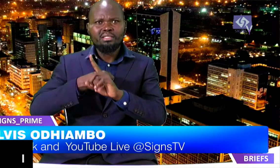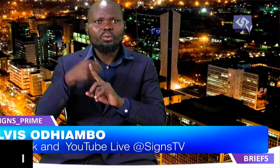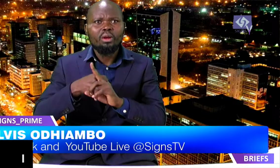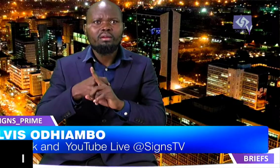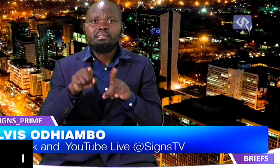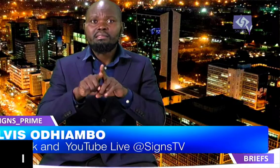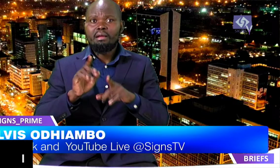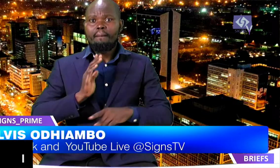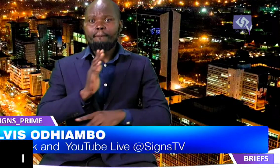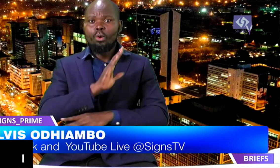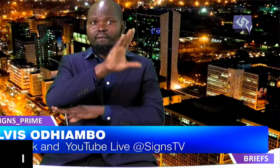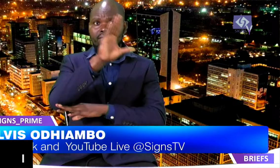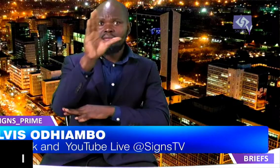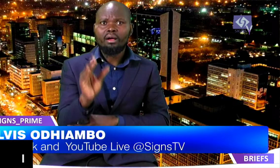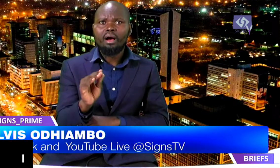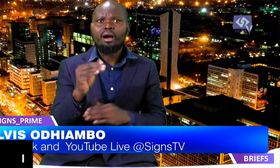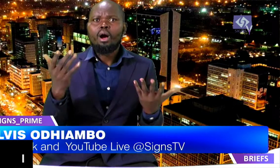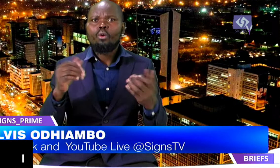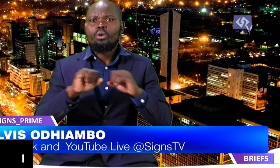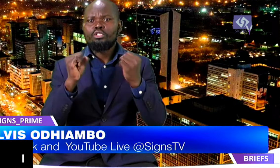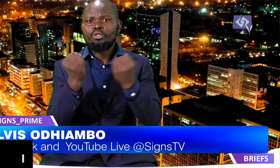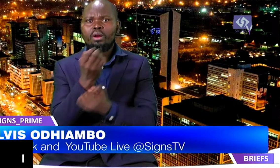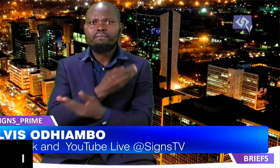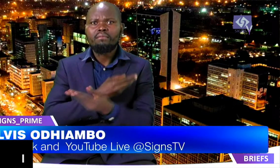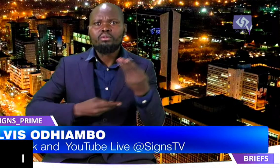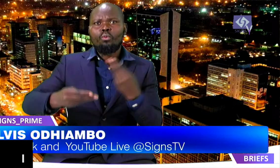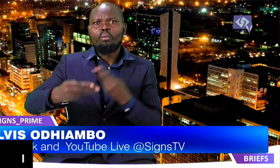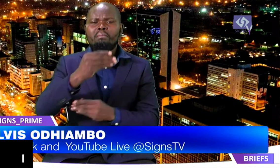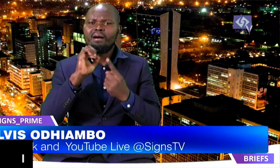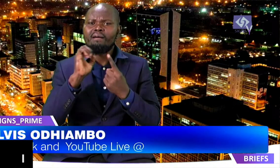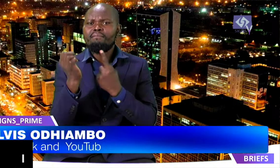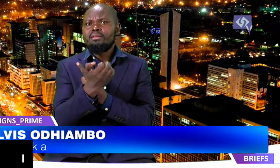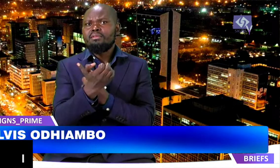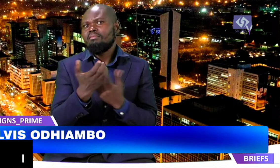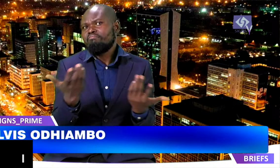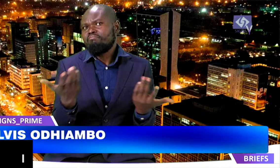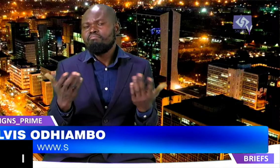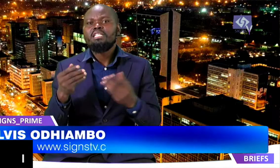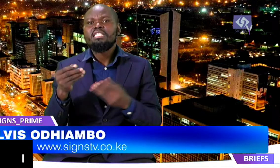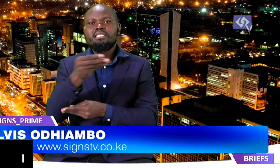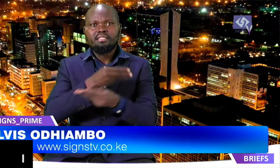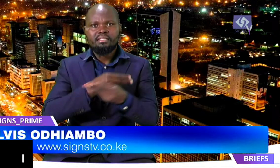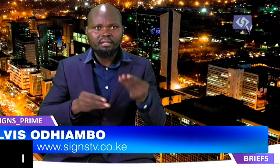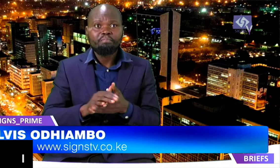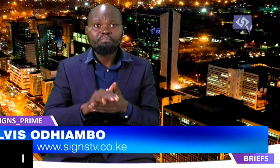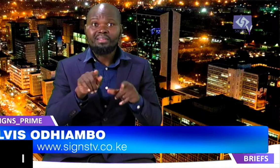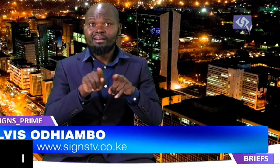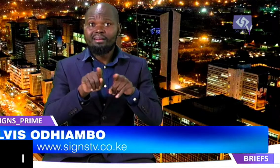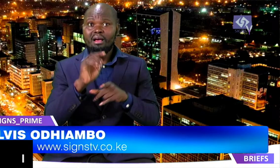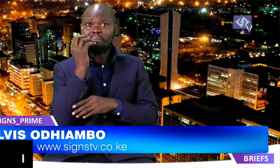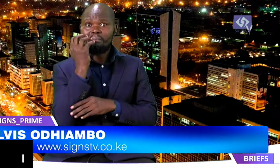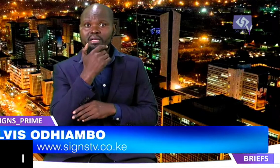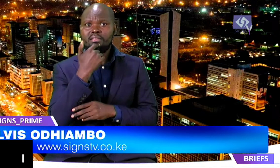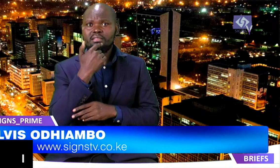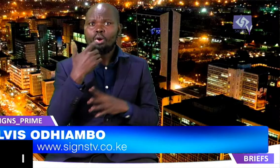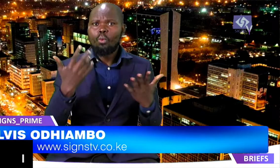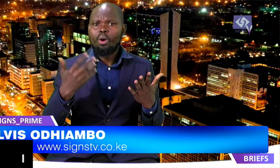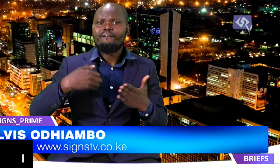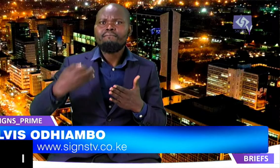rejecting colonial boundaries, advocating for borderless Africa to foster socio-economic